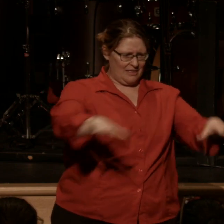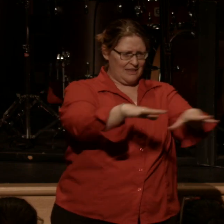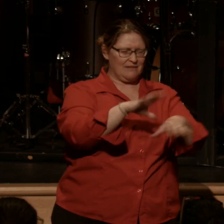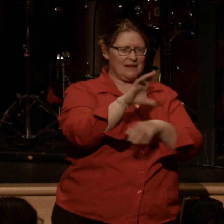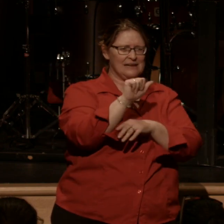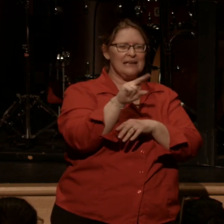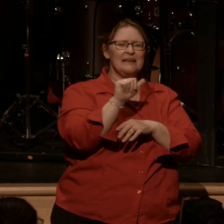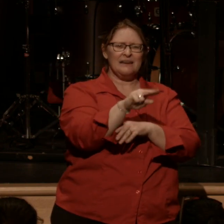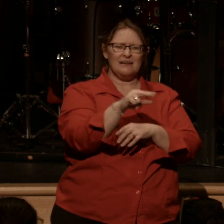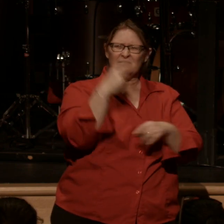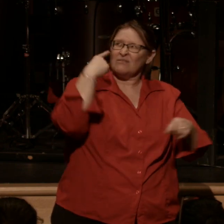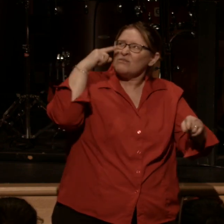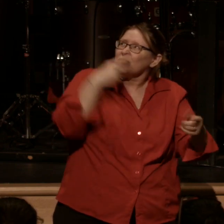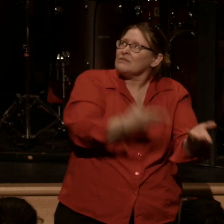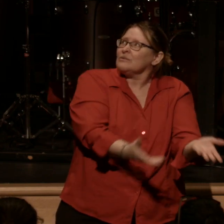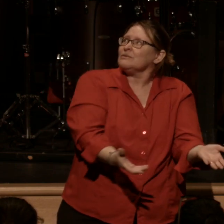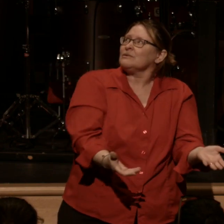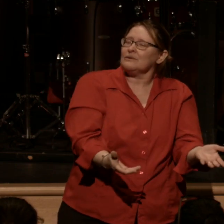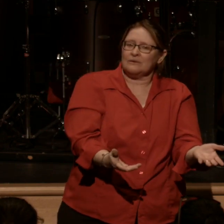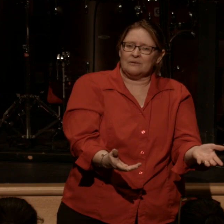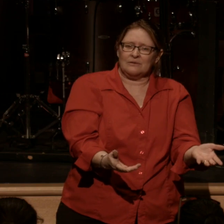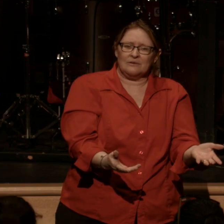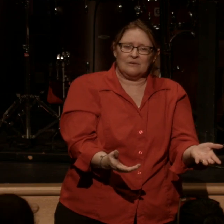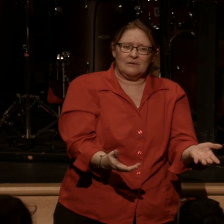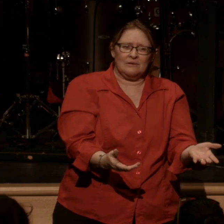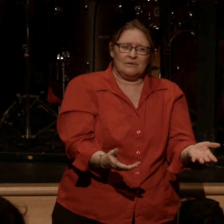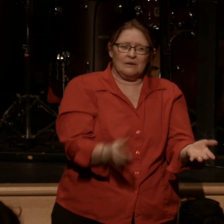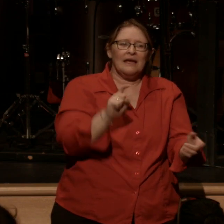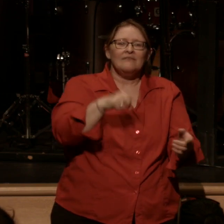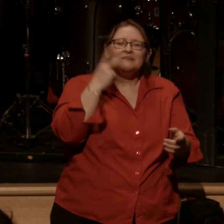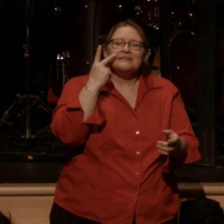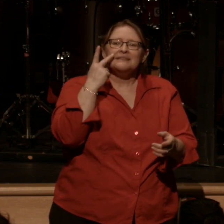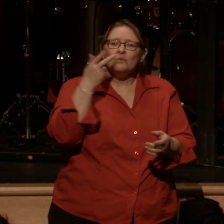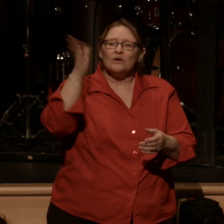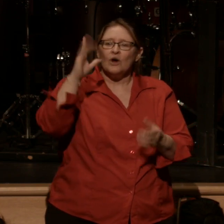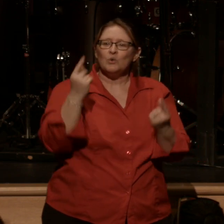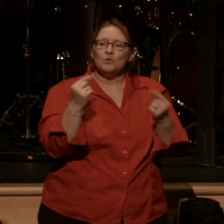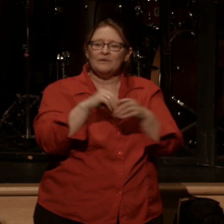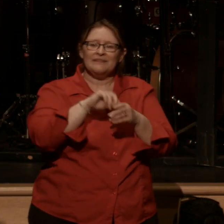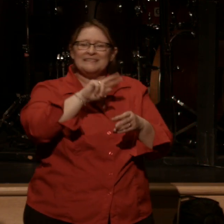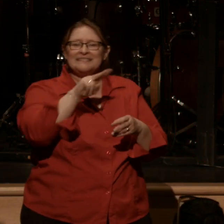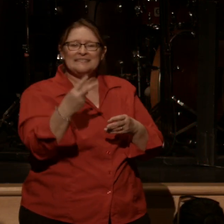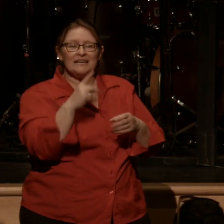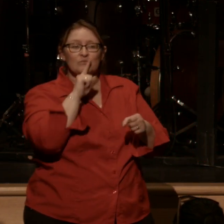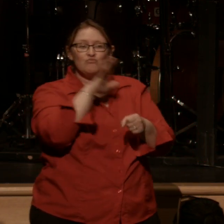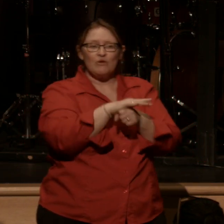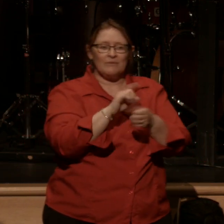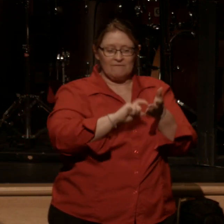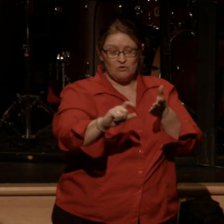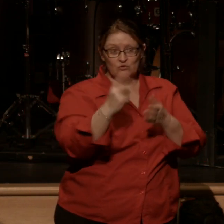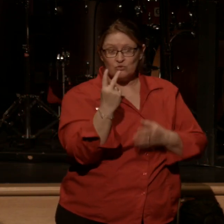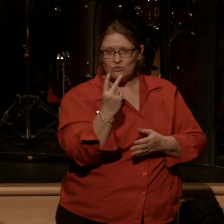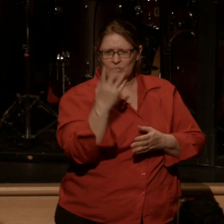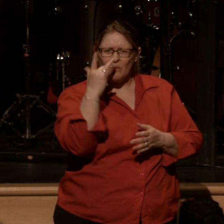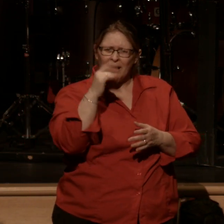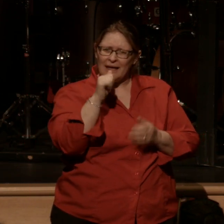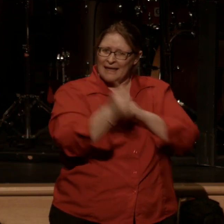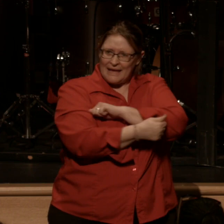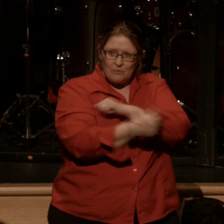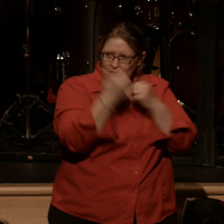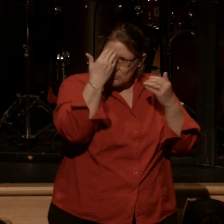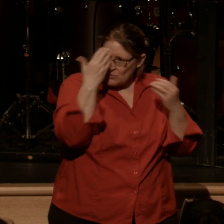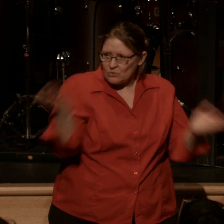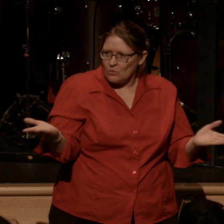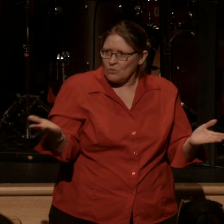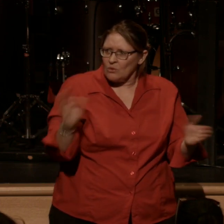Canaan. God, what's it all for? We have to see what God does in the second promise in verse 2, because Abraham didn't